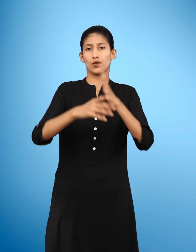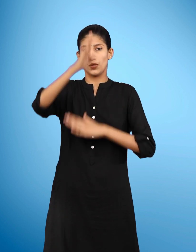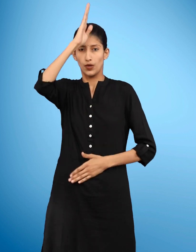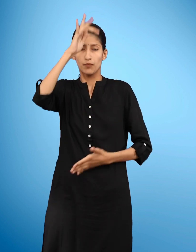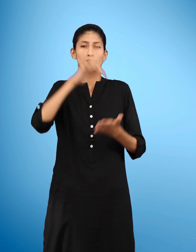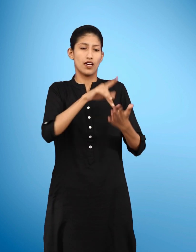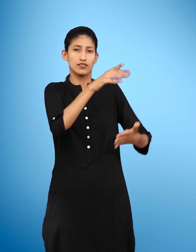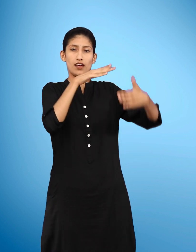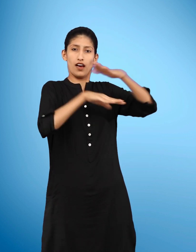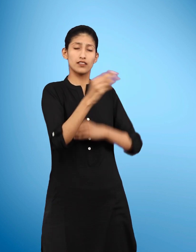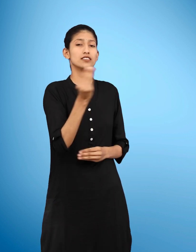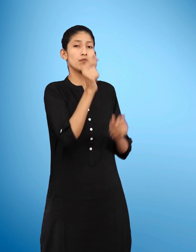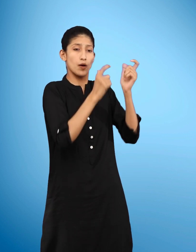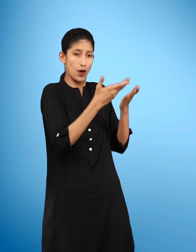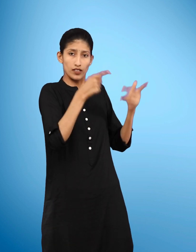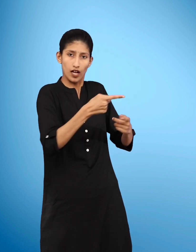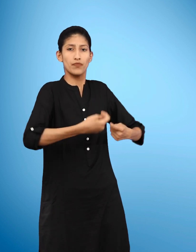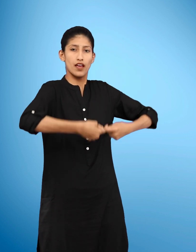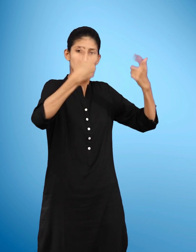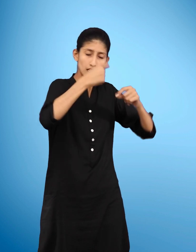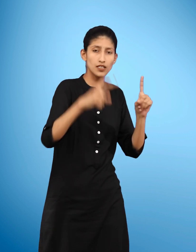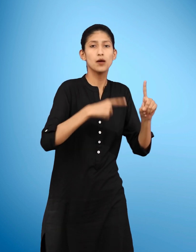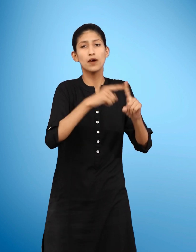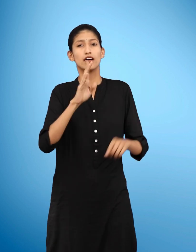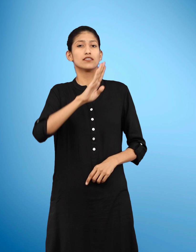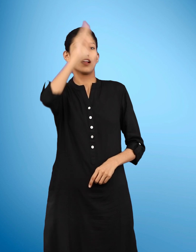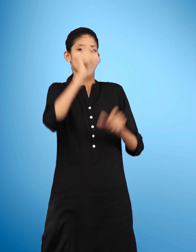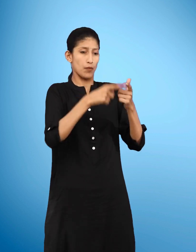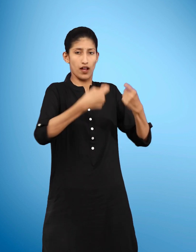silk became the fashion amongst rulers and rich people in Rome.